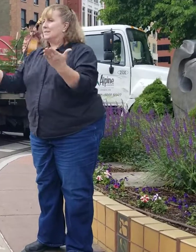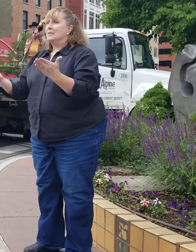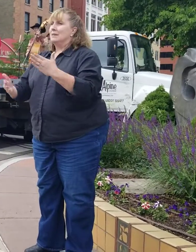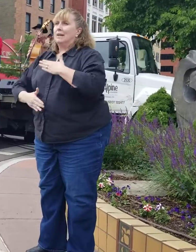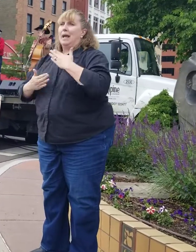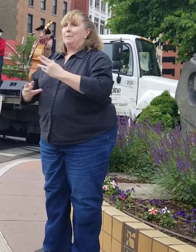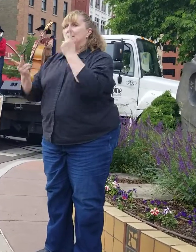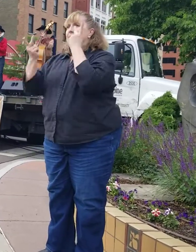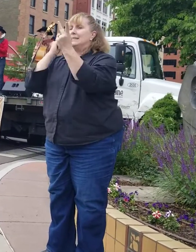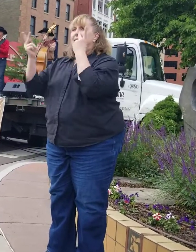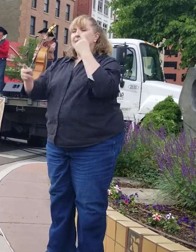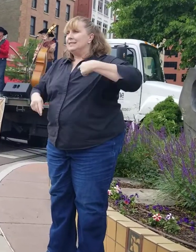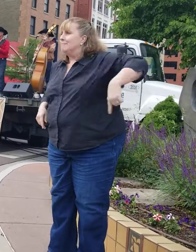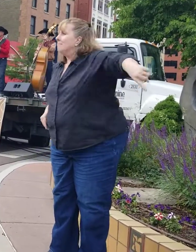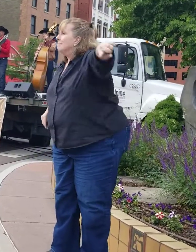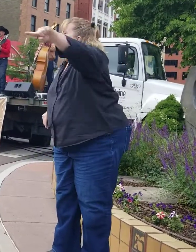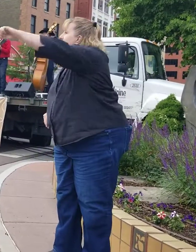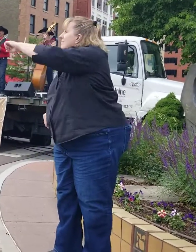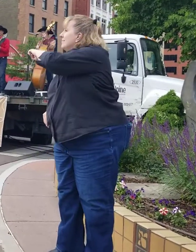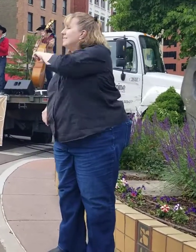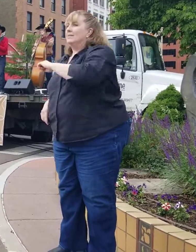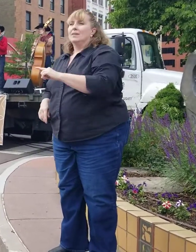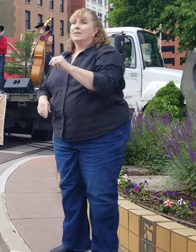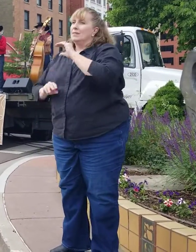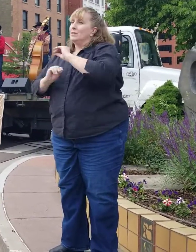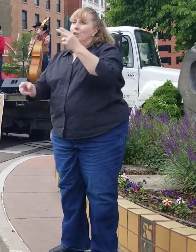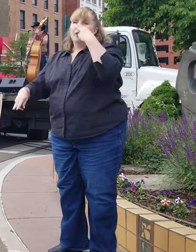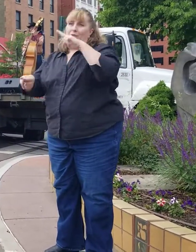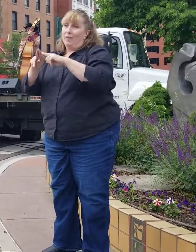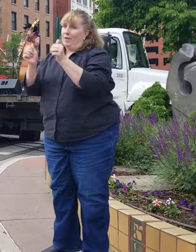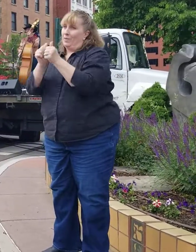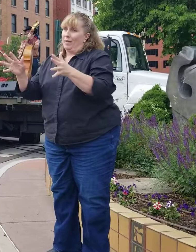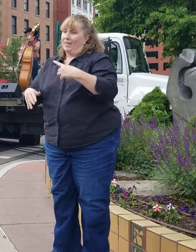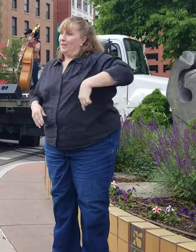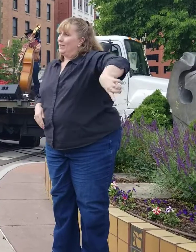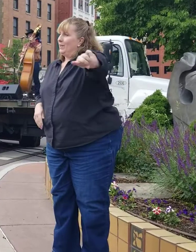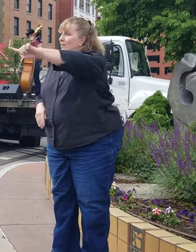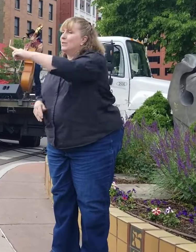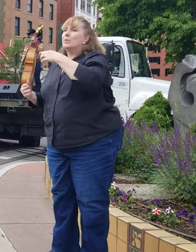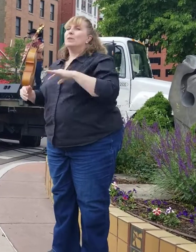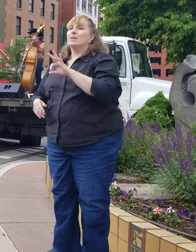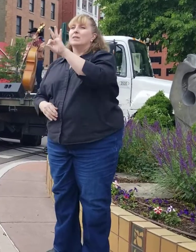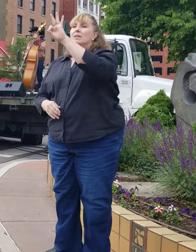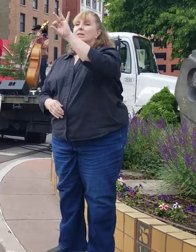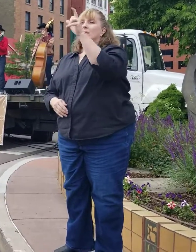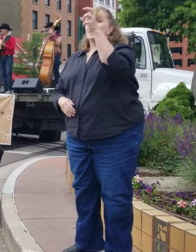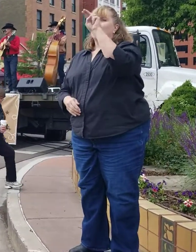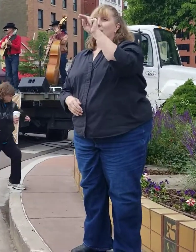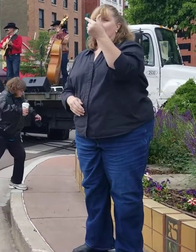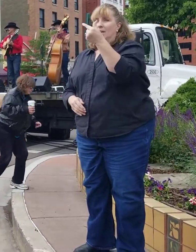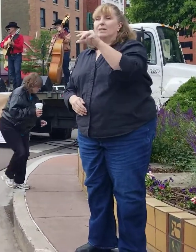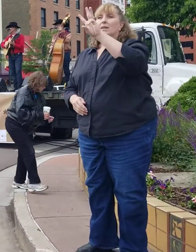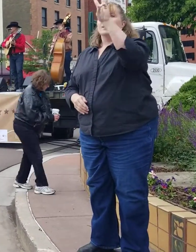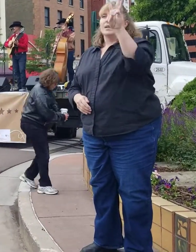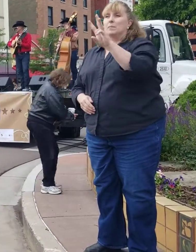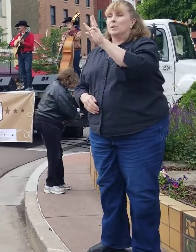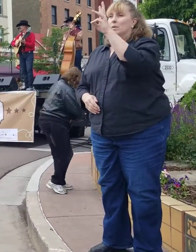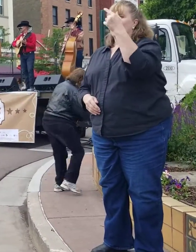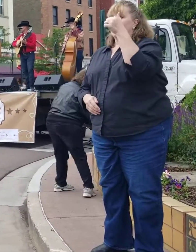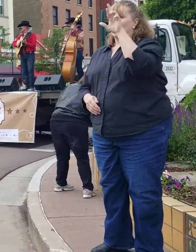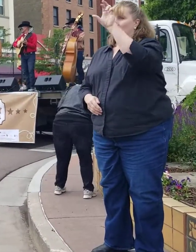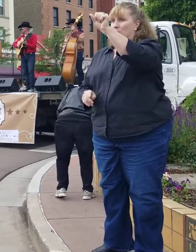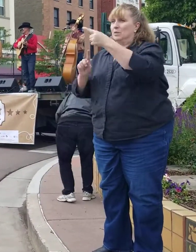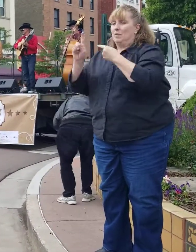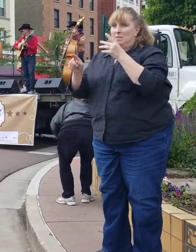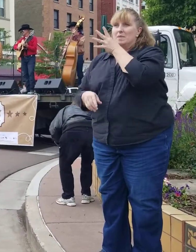see each and every one of you I'm telling you, it wouldn't be no fun without you We're the Flying W Rangers from the Flying W Ranch I want you to have a yee-haw